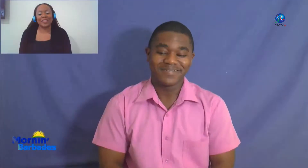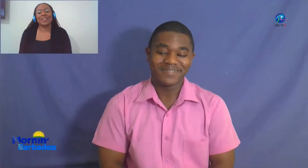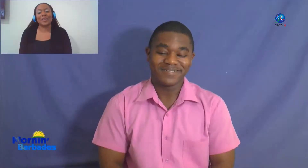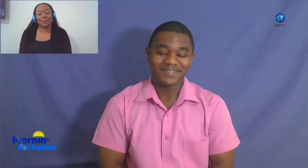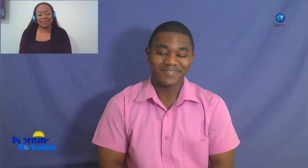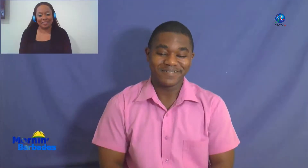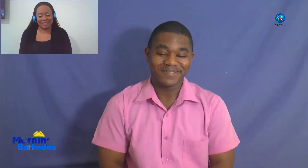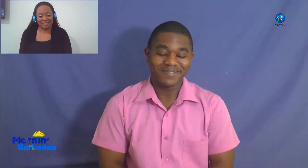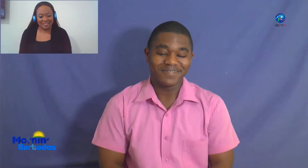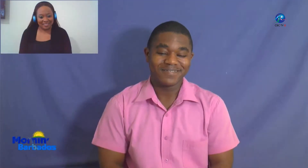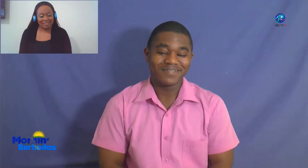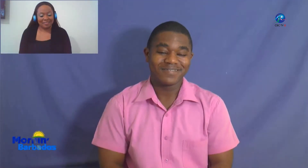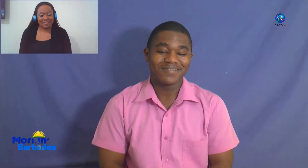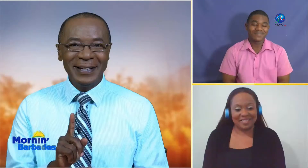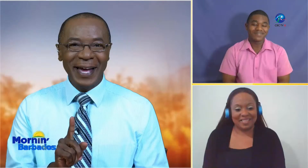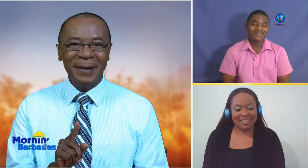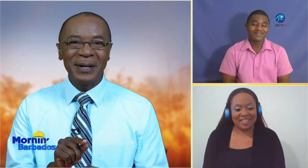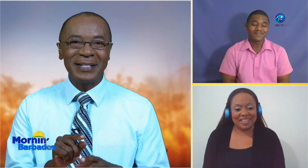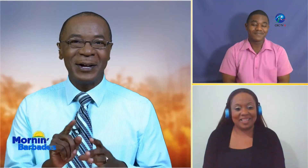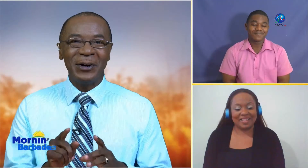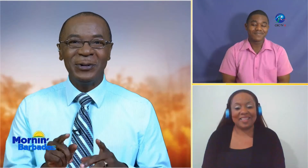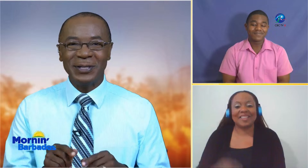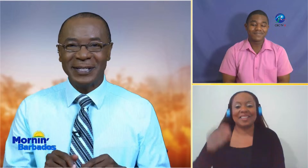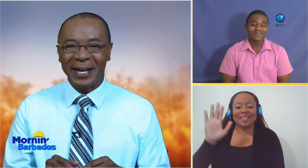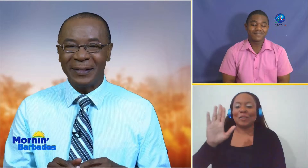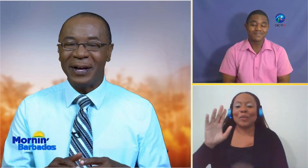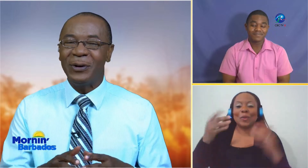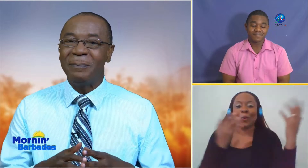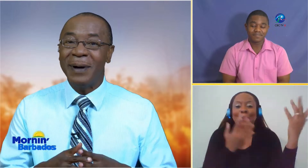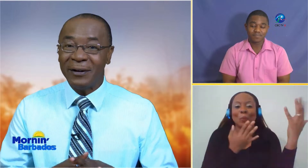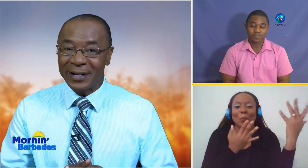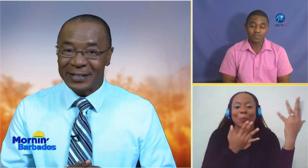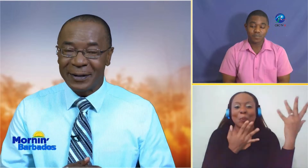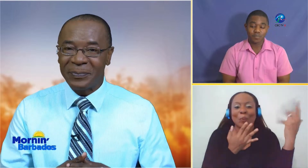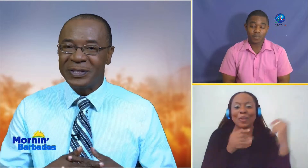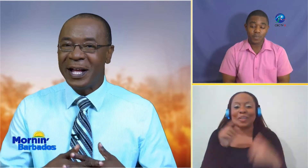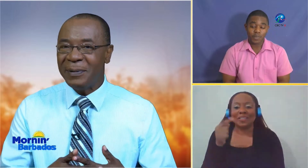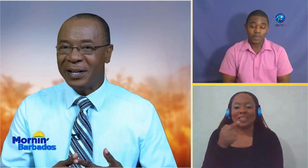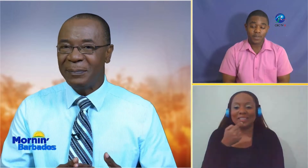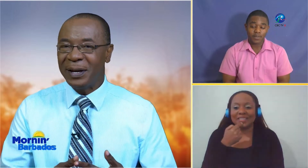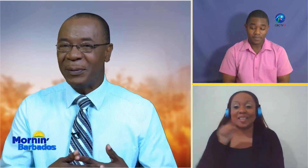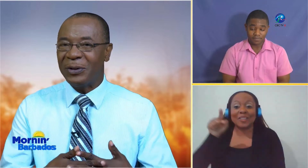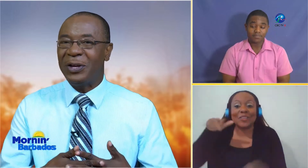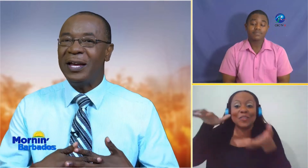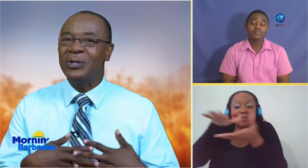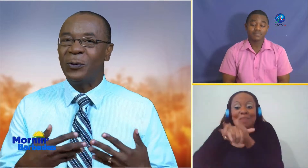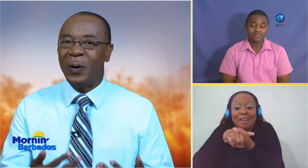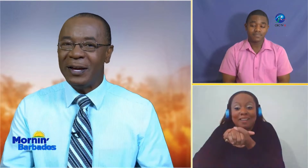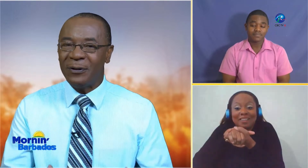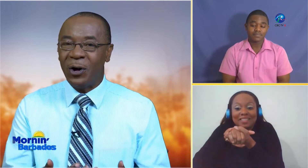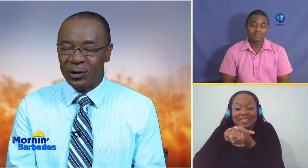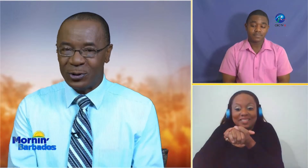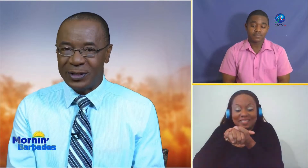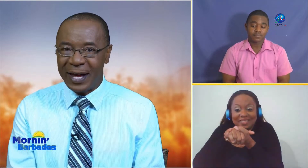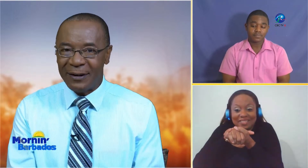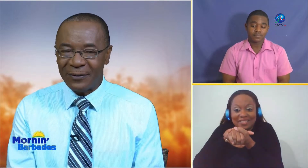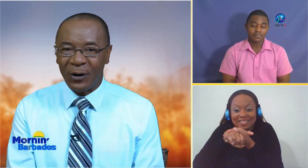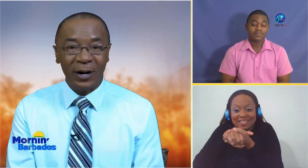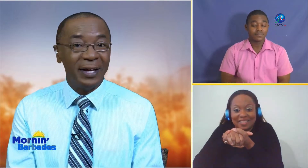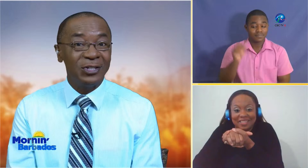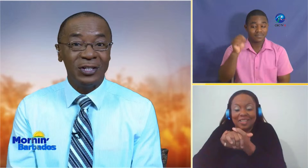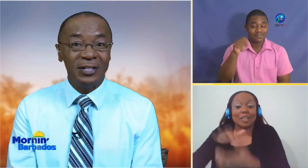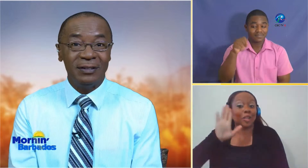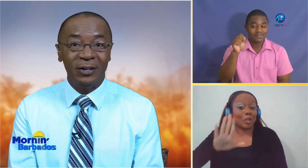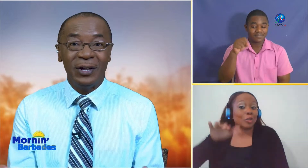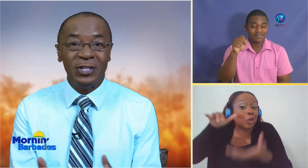Okay, for sure. Thank you. But listen, don't run yet, because I heard you say that you're married. Tell me a little bit about, is your wife also